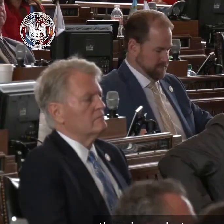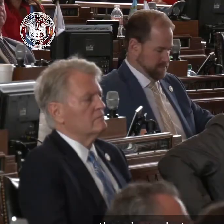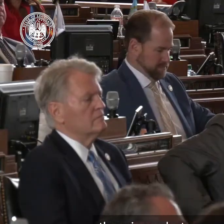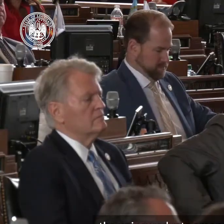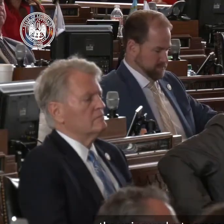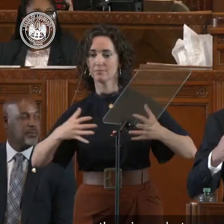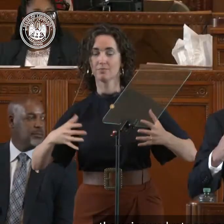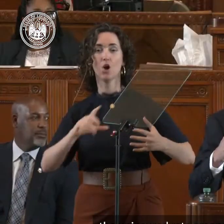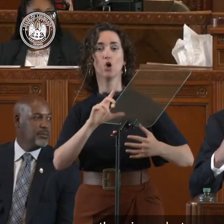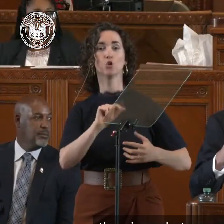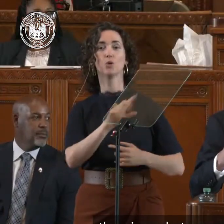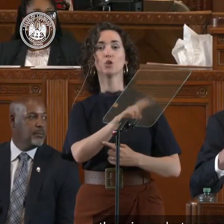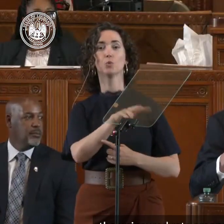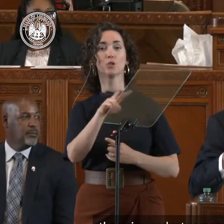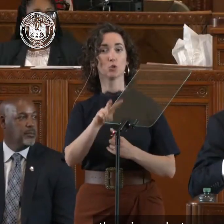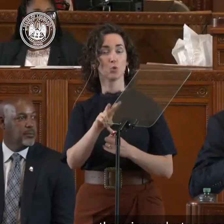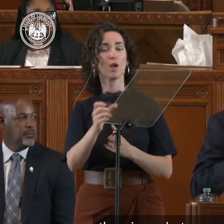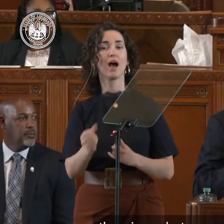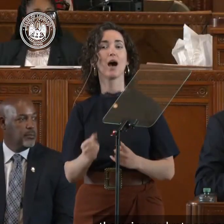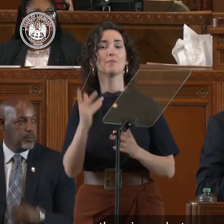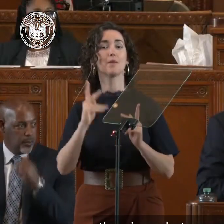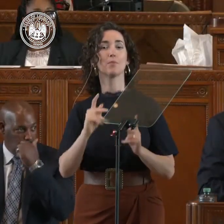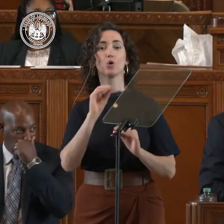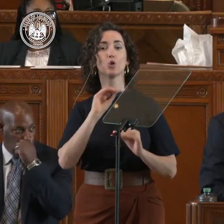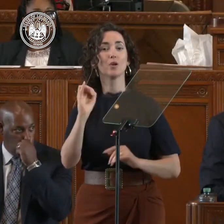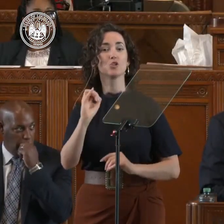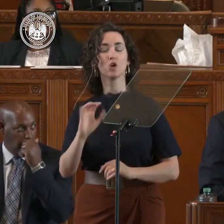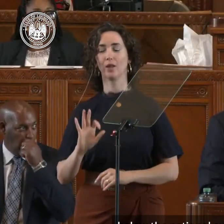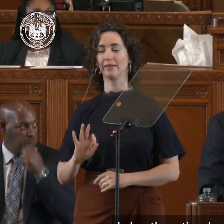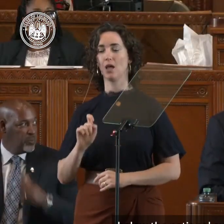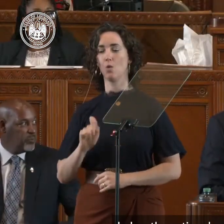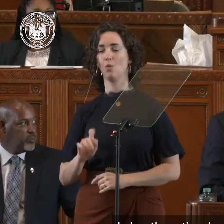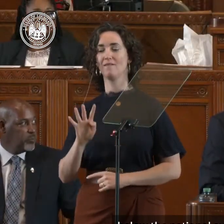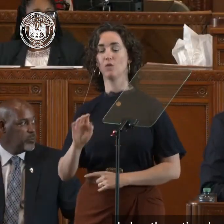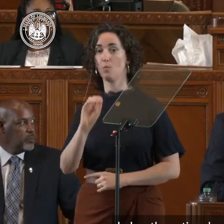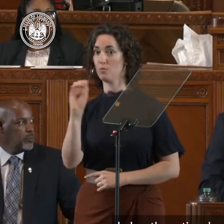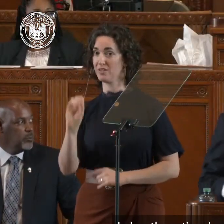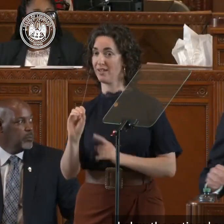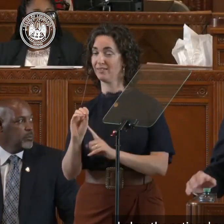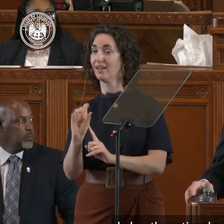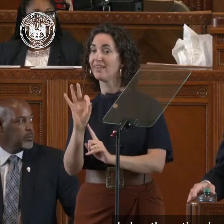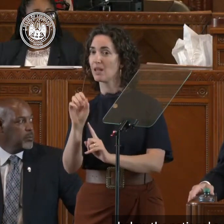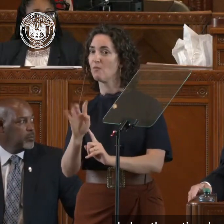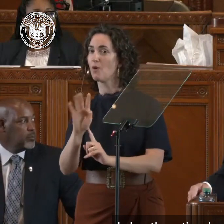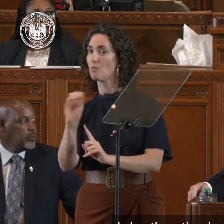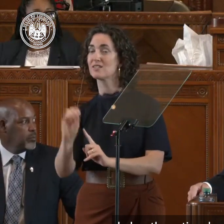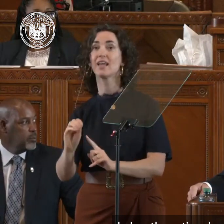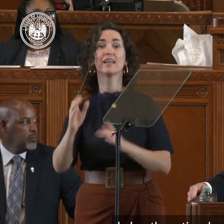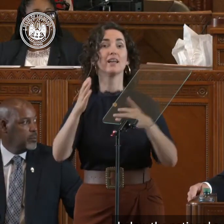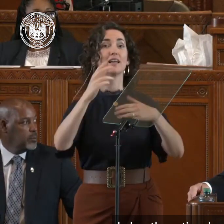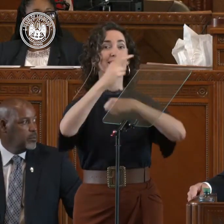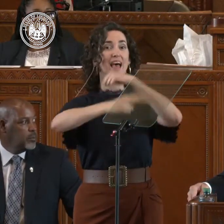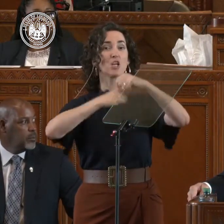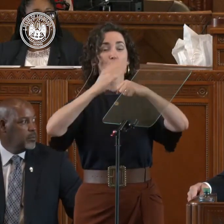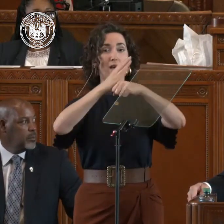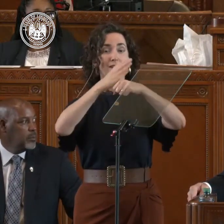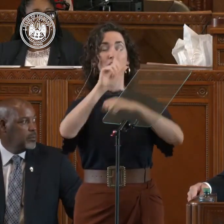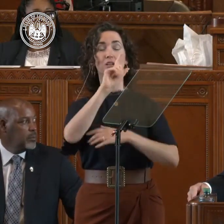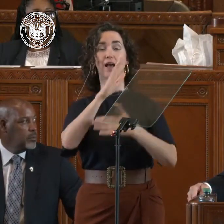uninsured rate among adults fell to 9.4%, below the national average of